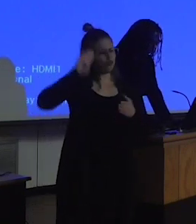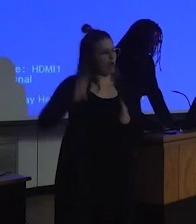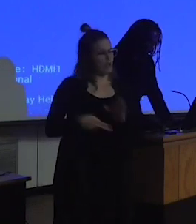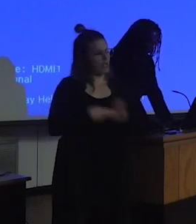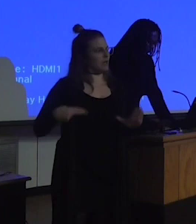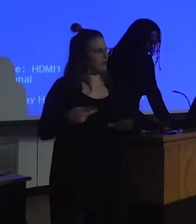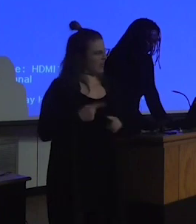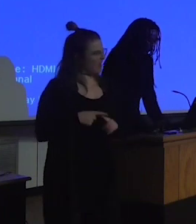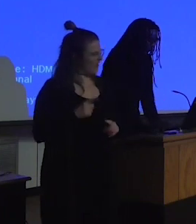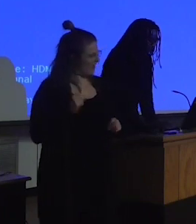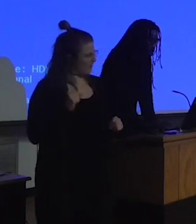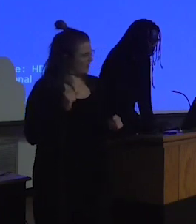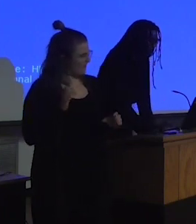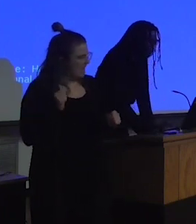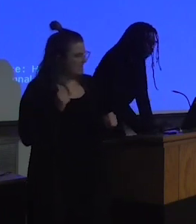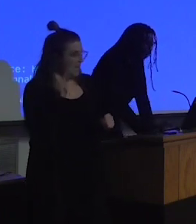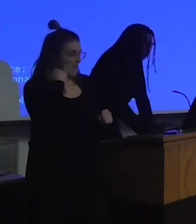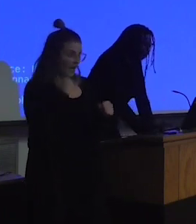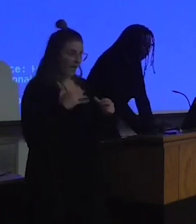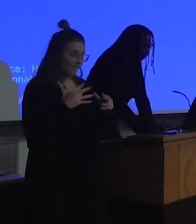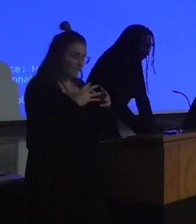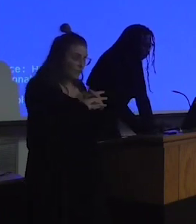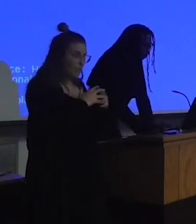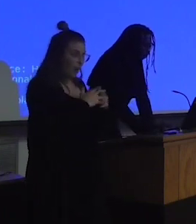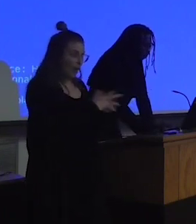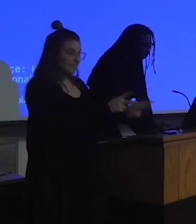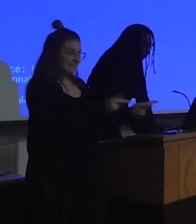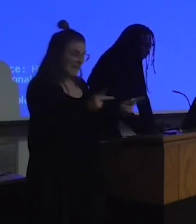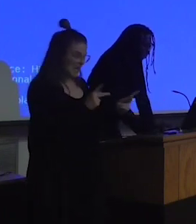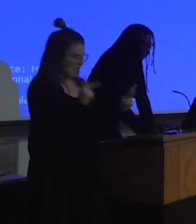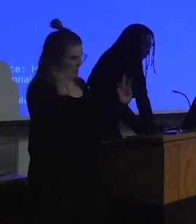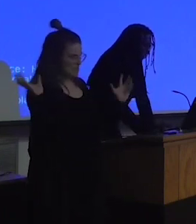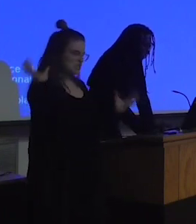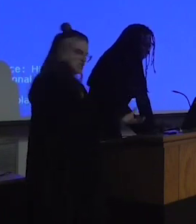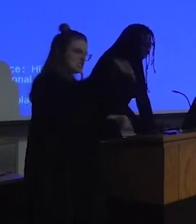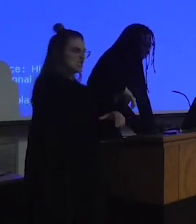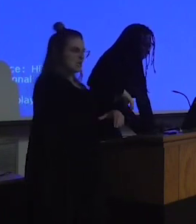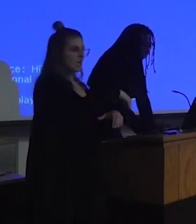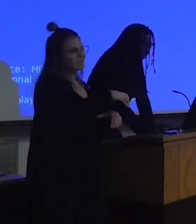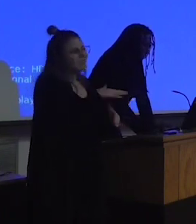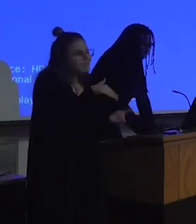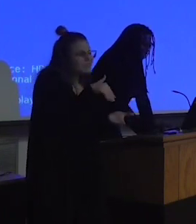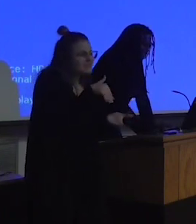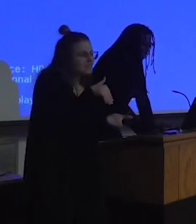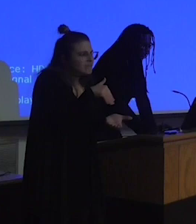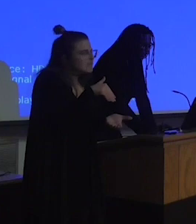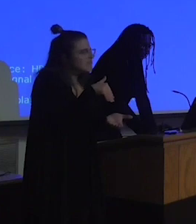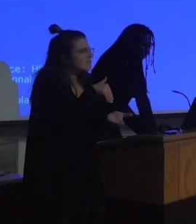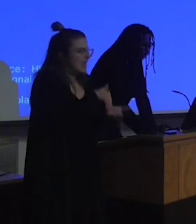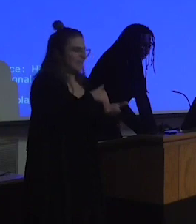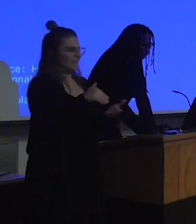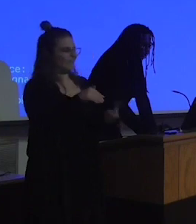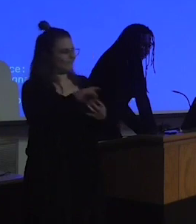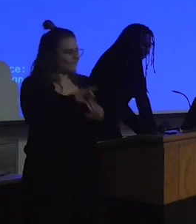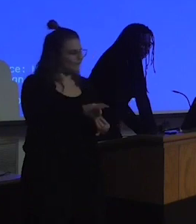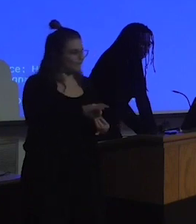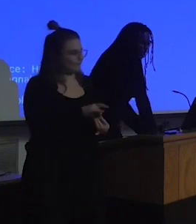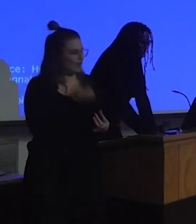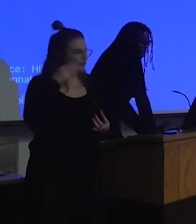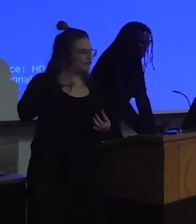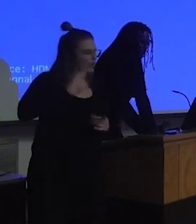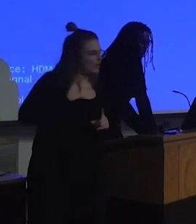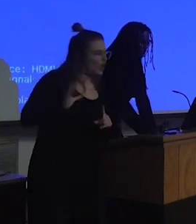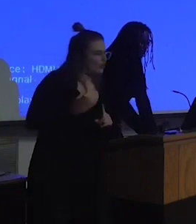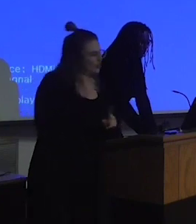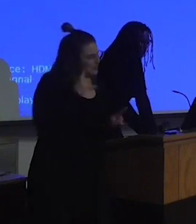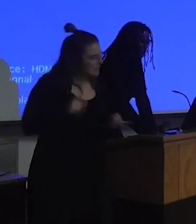that in a space of, like, this football stadium that is, like, somewhat central to, like, I guess, like, Australian culture, like, it's a very